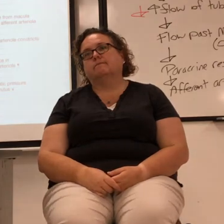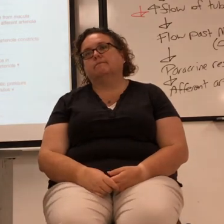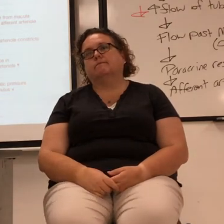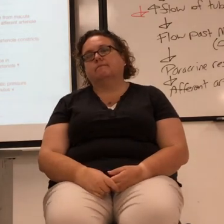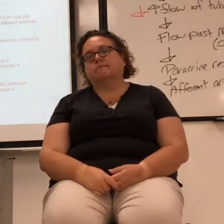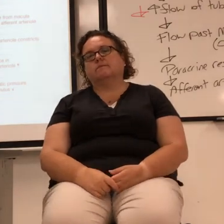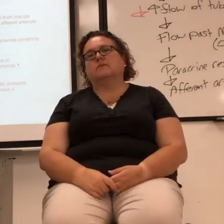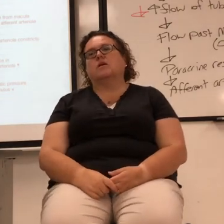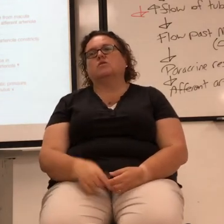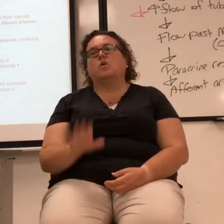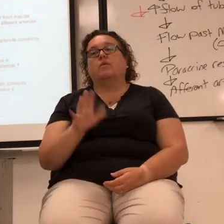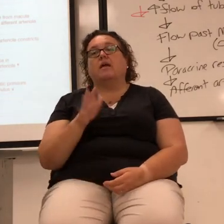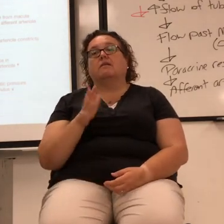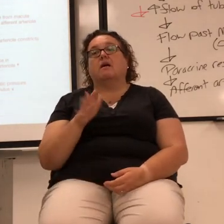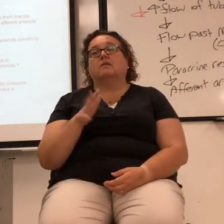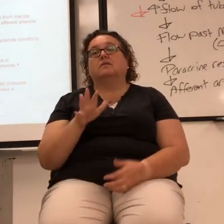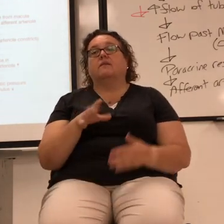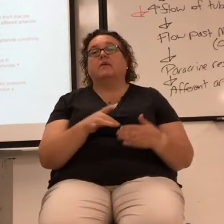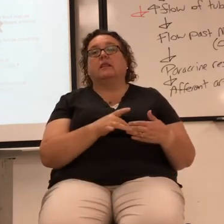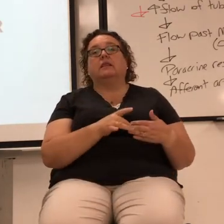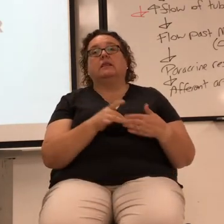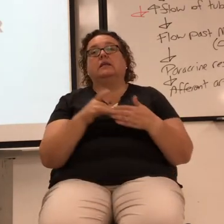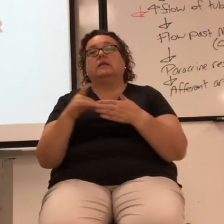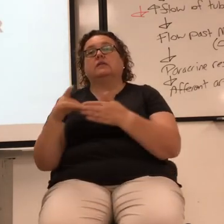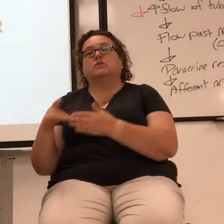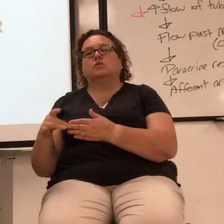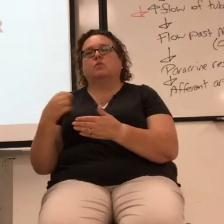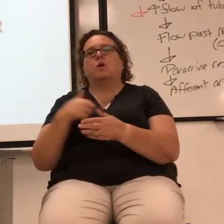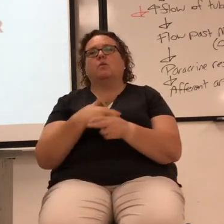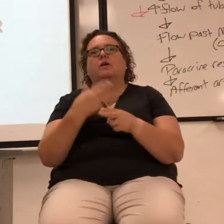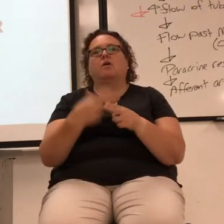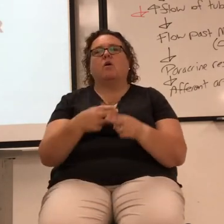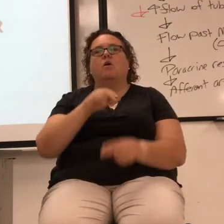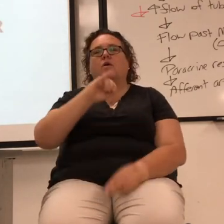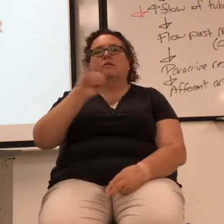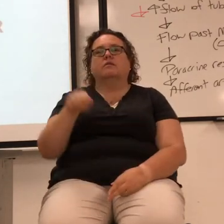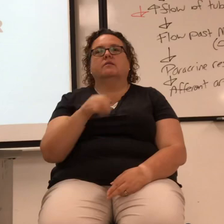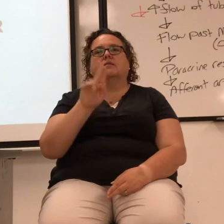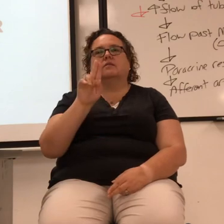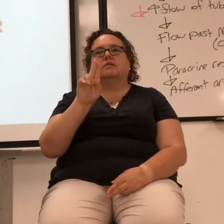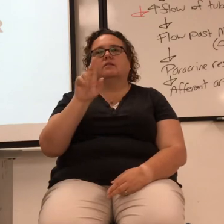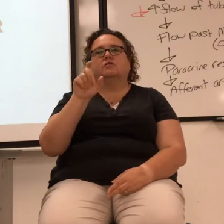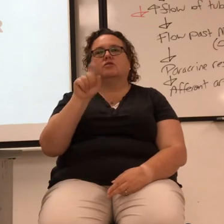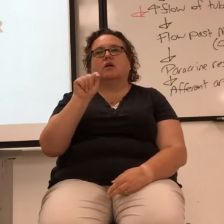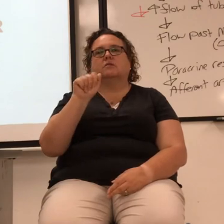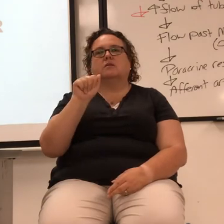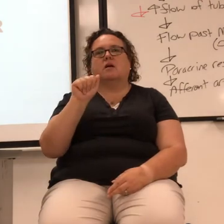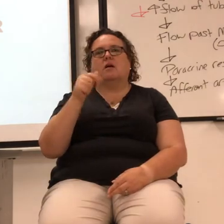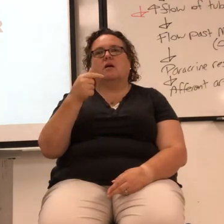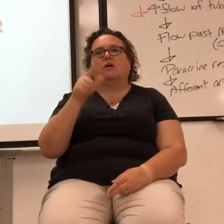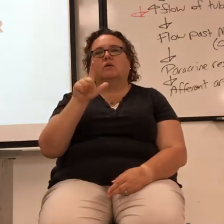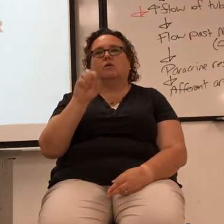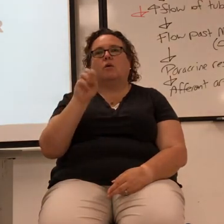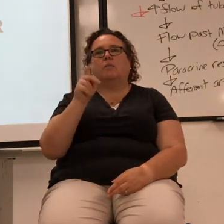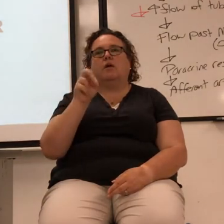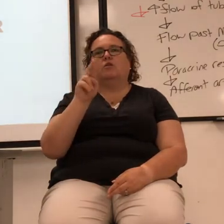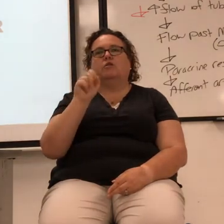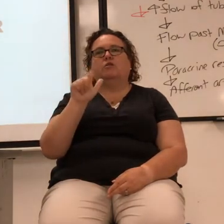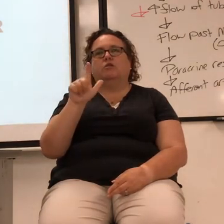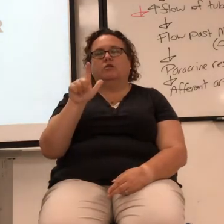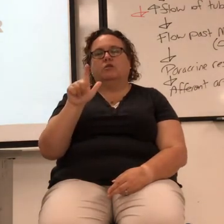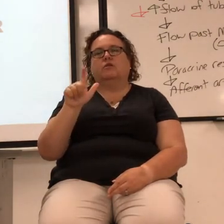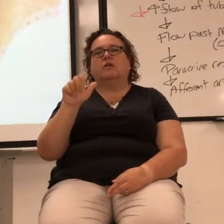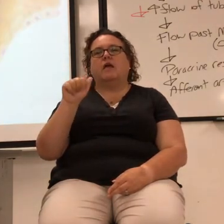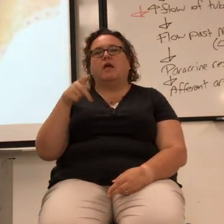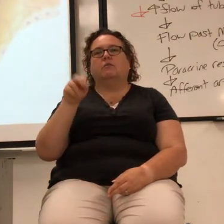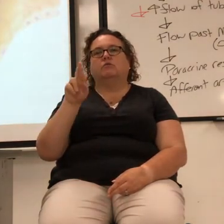So this kind of leads to what we call the juxtaglomerular apparatus. It includes the salt detector, but it